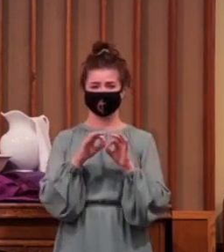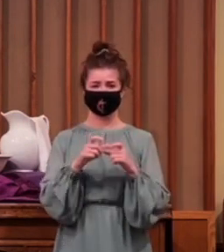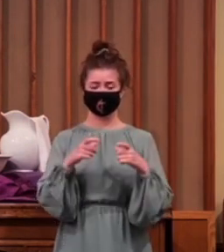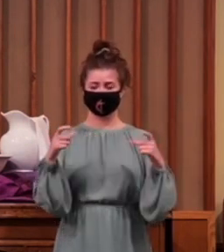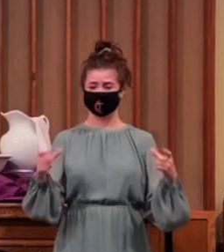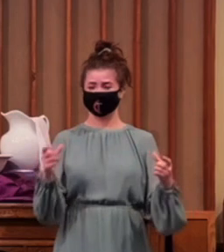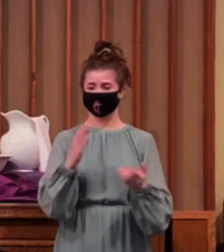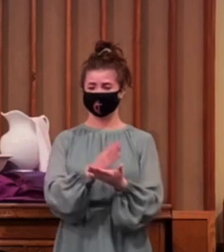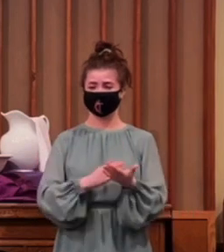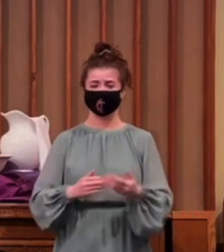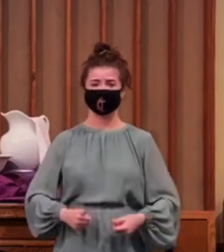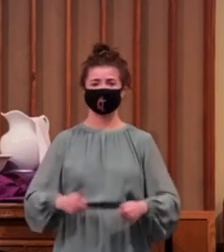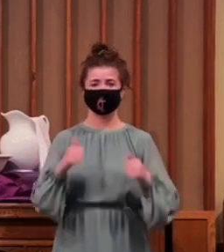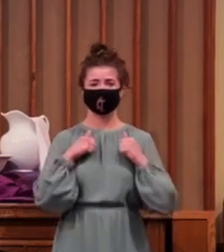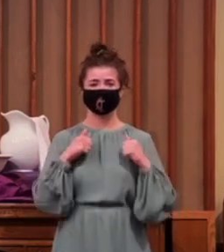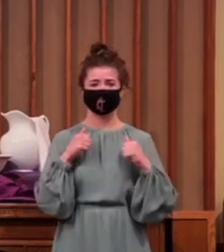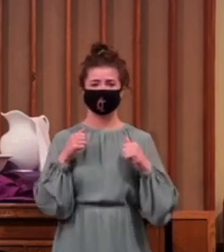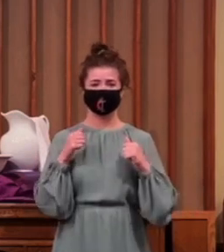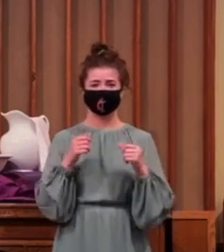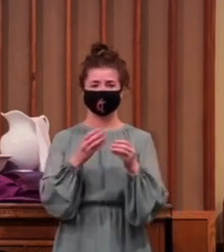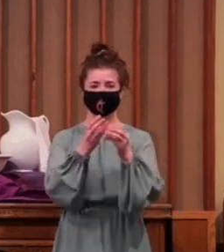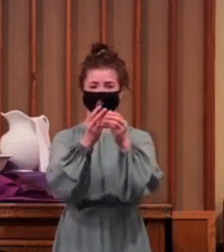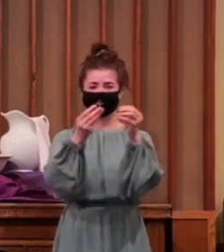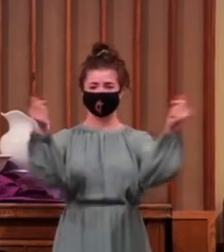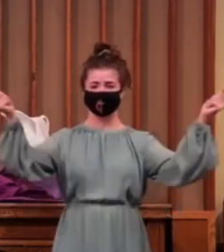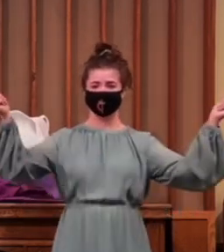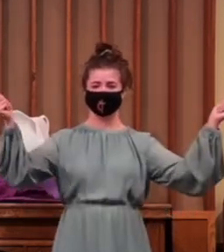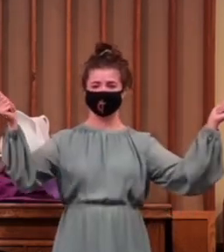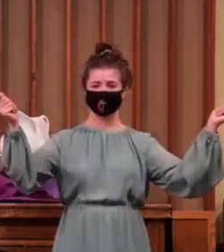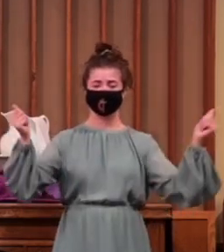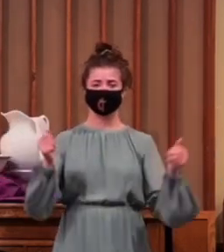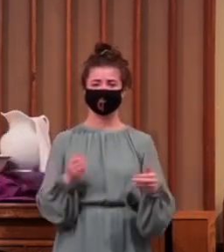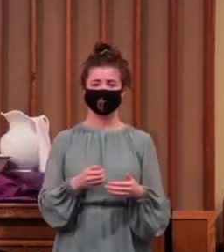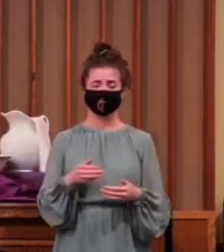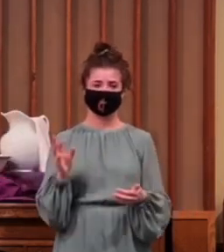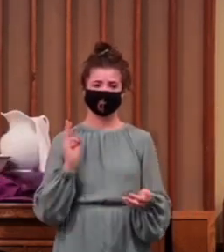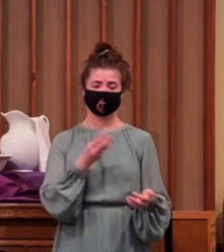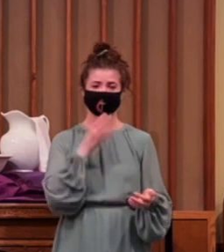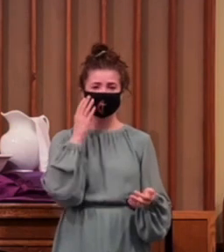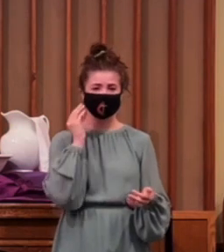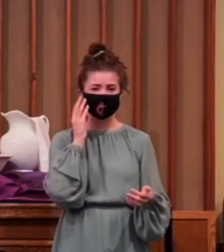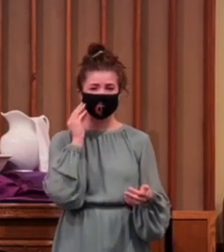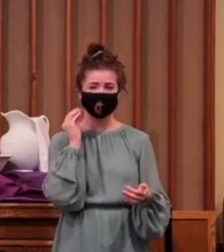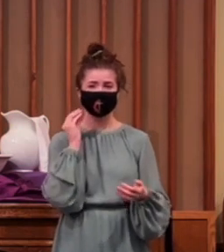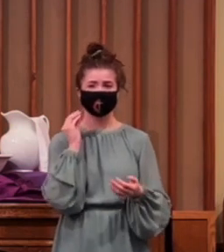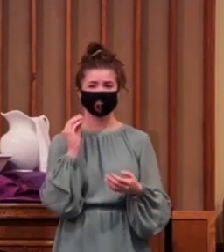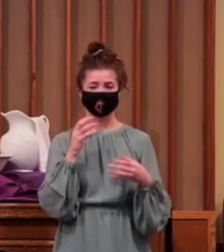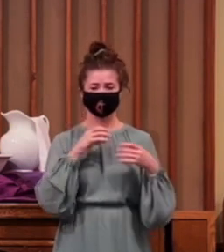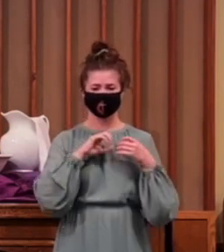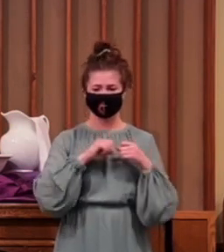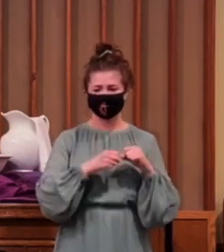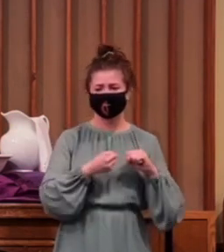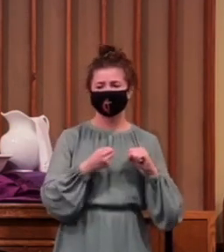it disappear unexpectedly. We have experienced the grief of